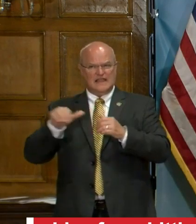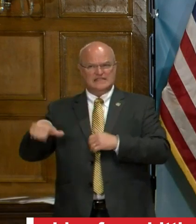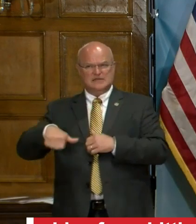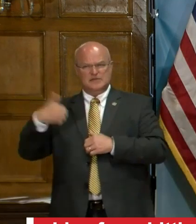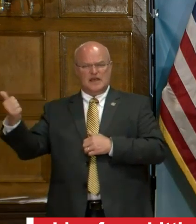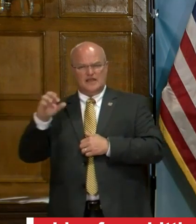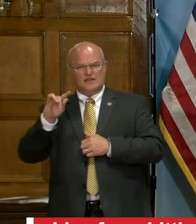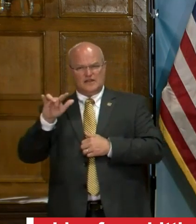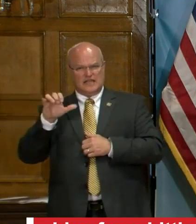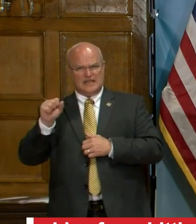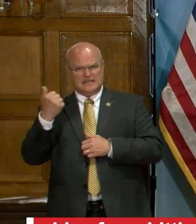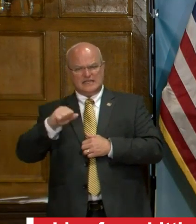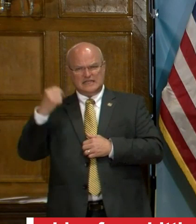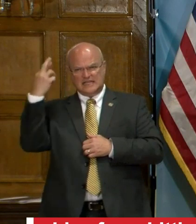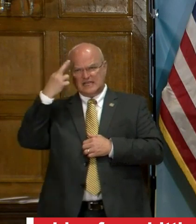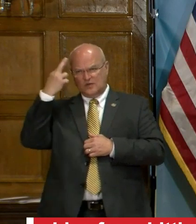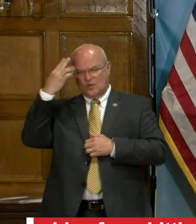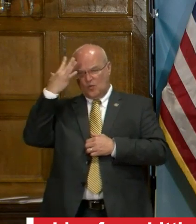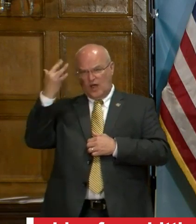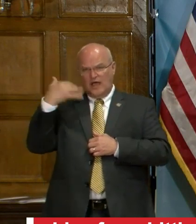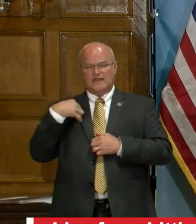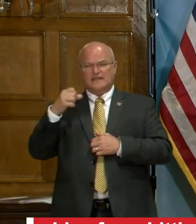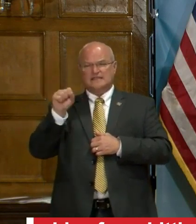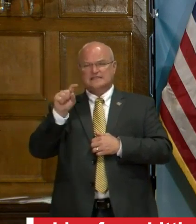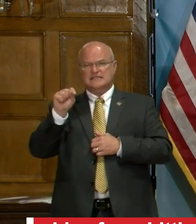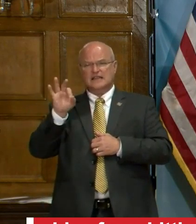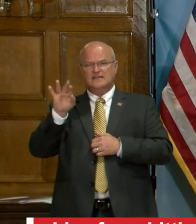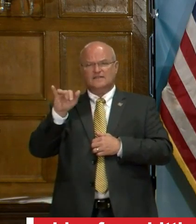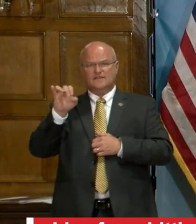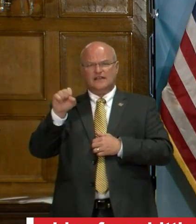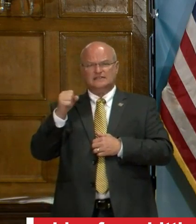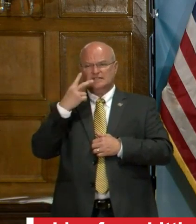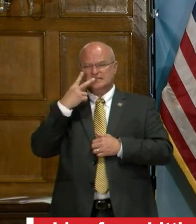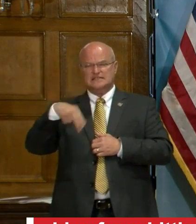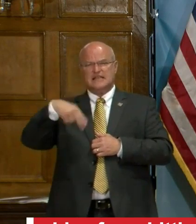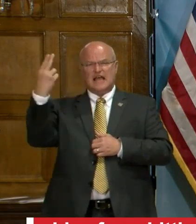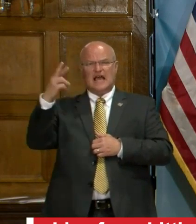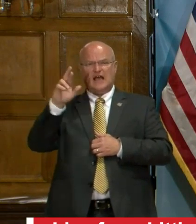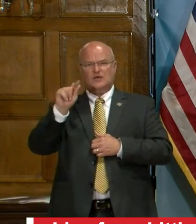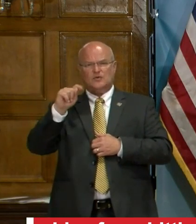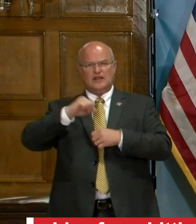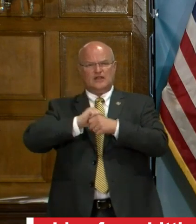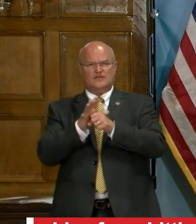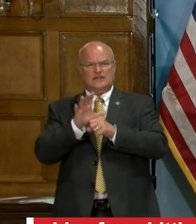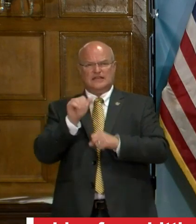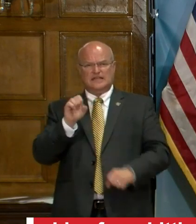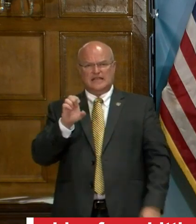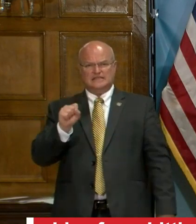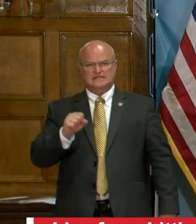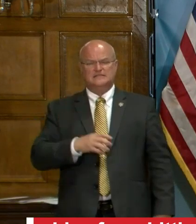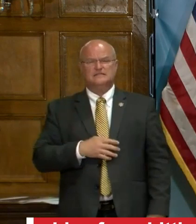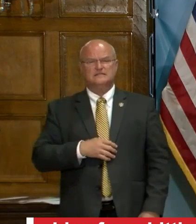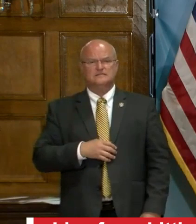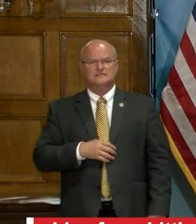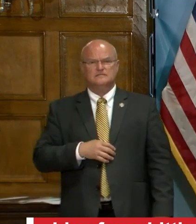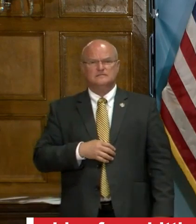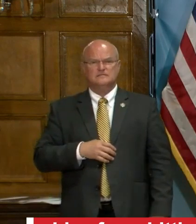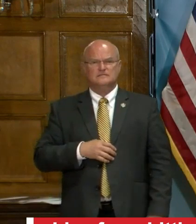of the other counties. Any idea why St. Francis in particular is seeing such a high rate of COVID-19